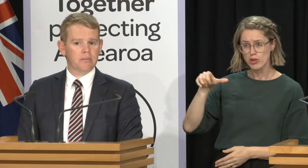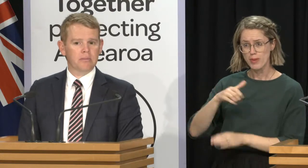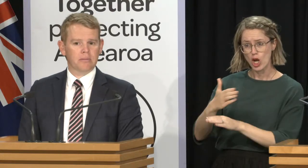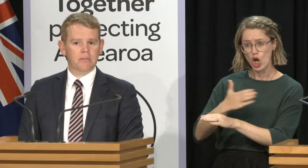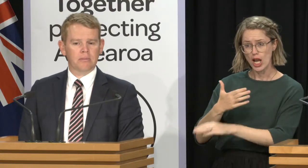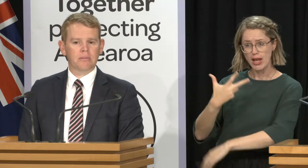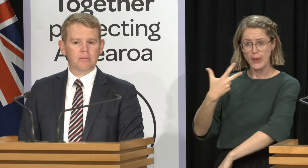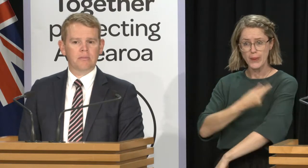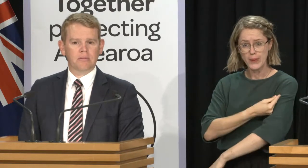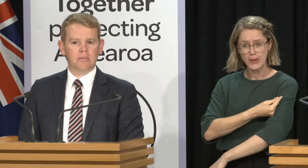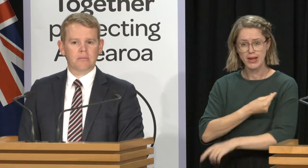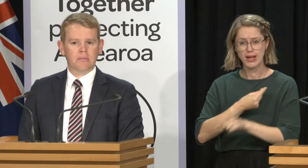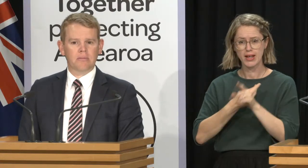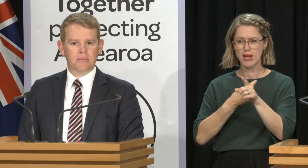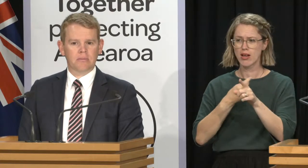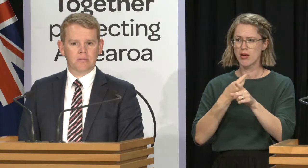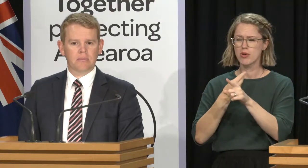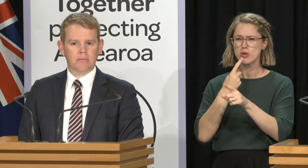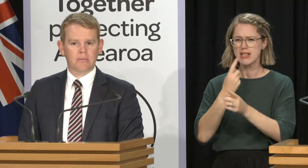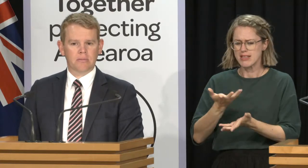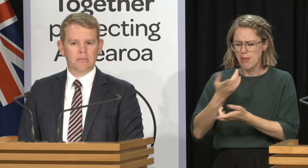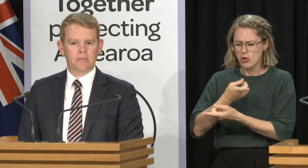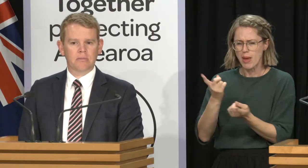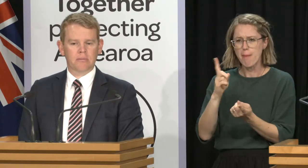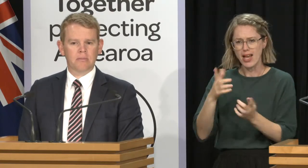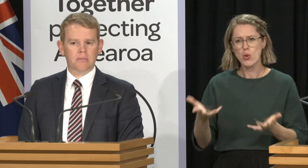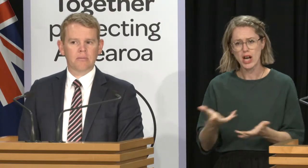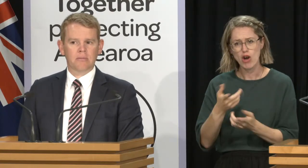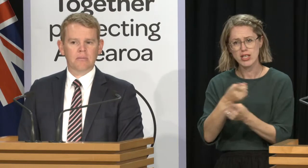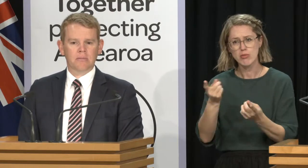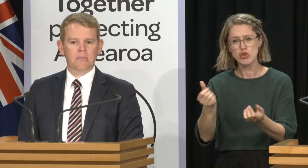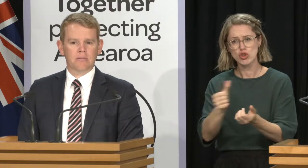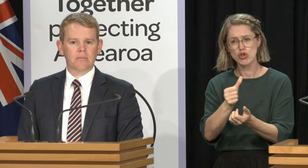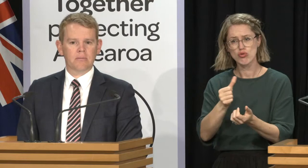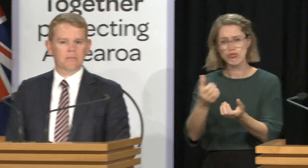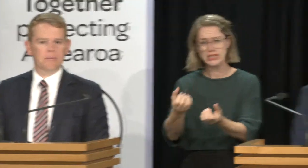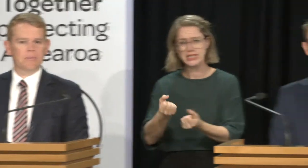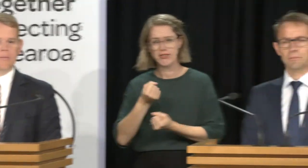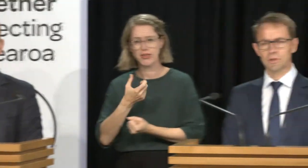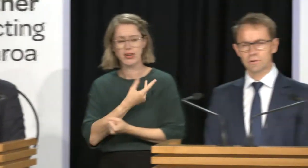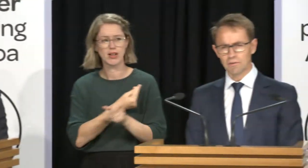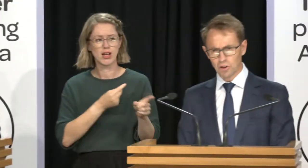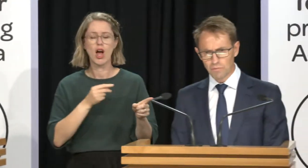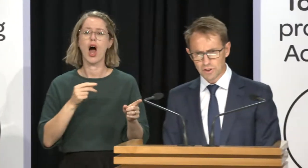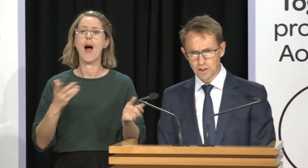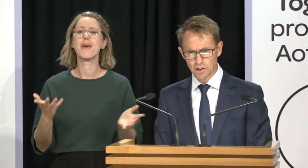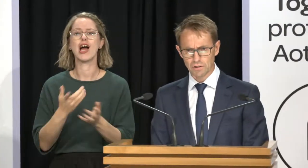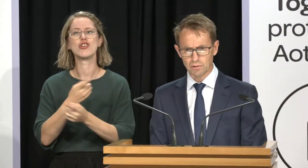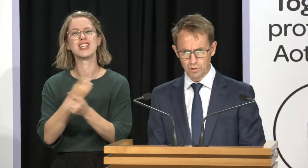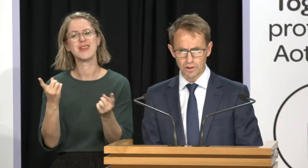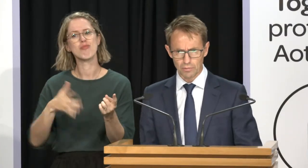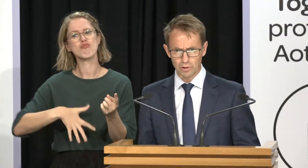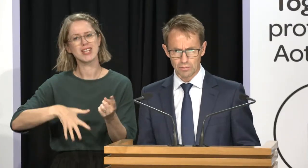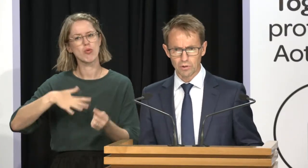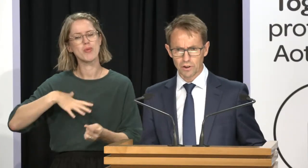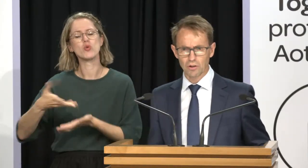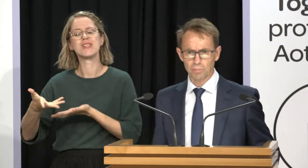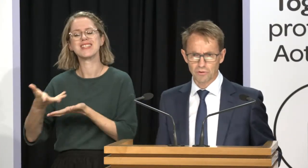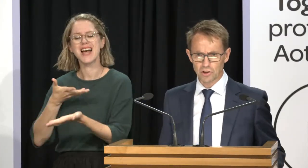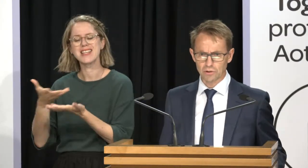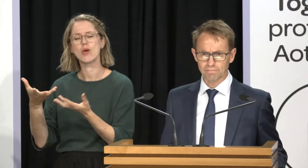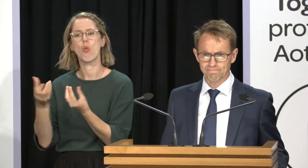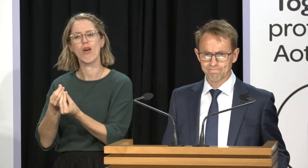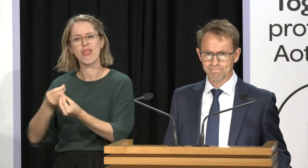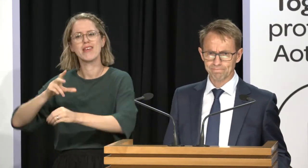earlier question, you said it was something up for them and their professionals, but you are encouraging them to get the jab early. Encouraging them to have a conversation with their